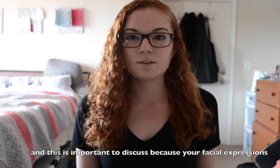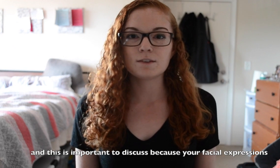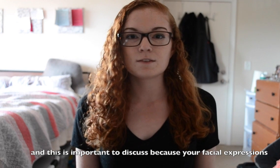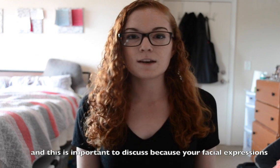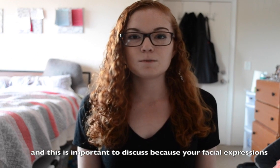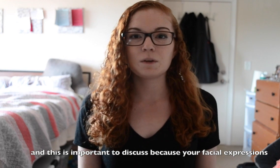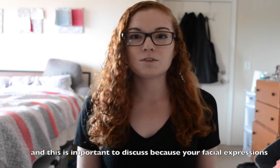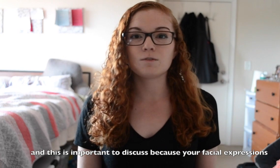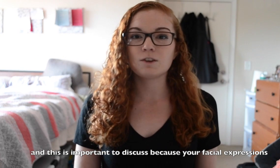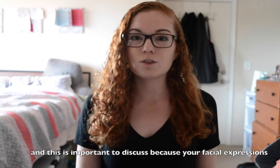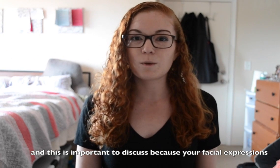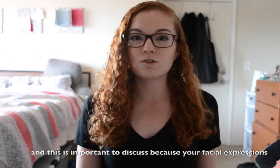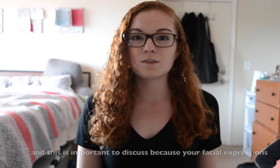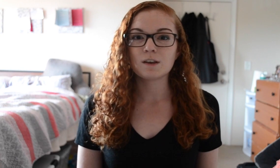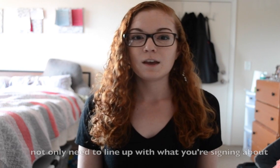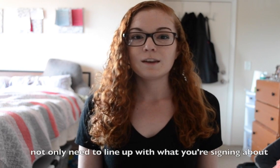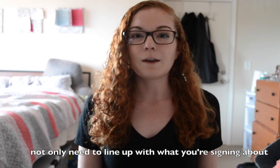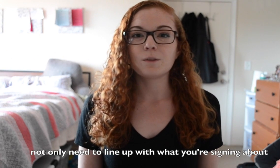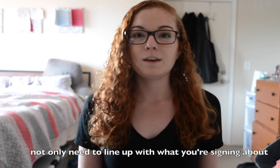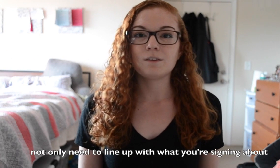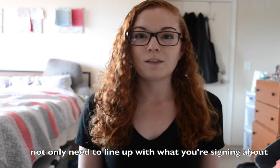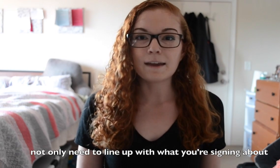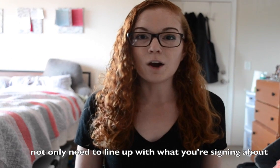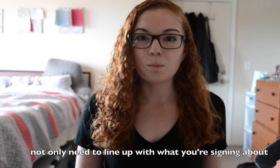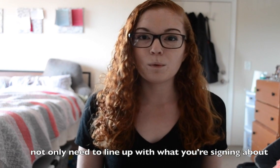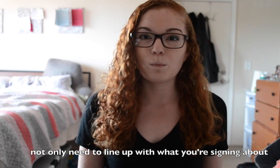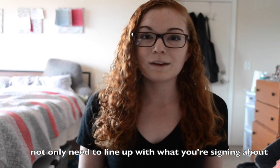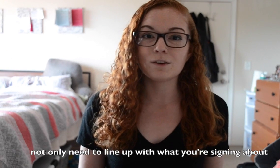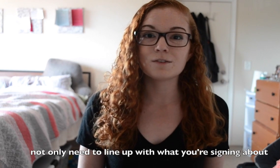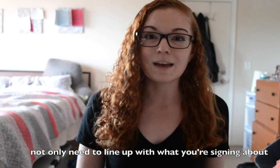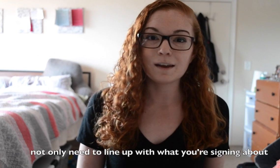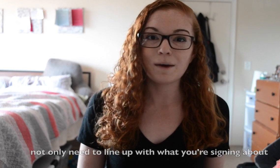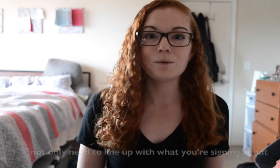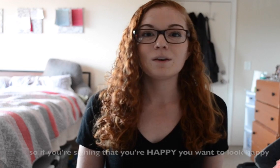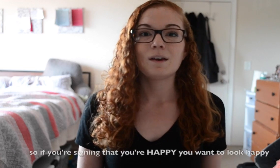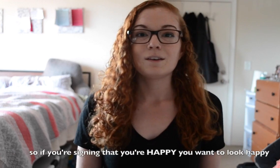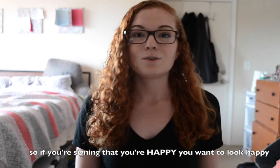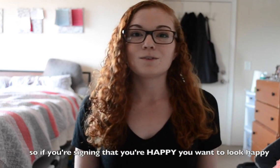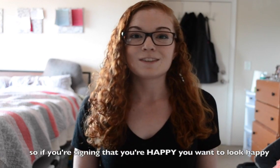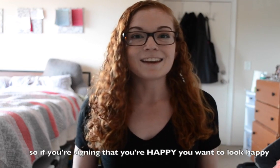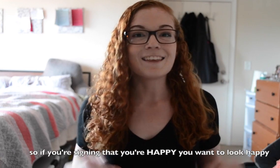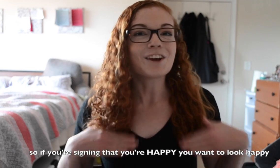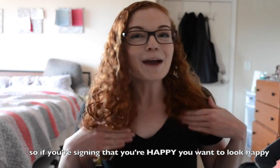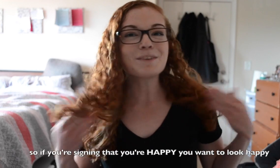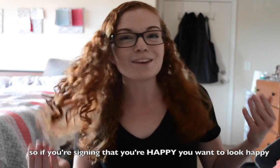to discuss because your facial expressions not only need to line up with what you're signing about, so if you're signing that you're happy, you want